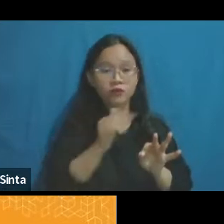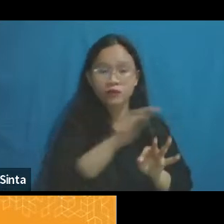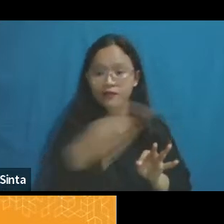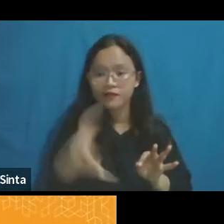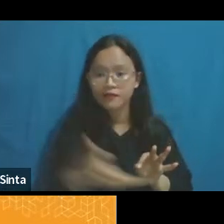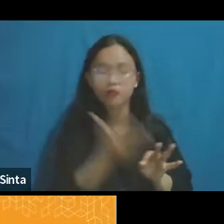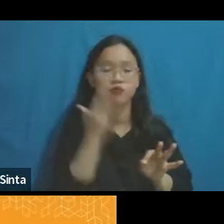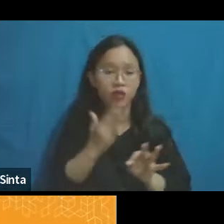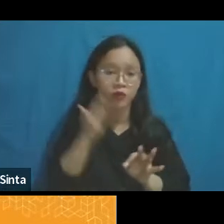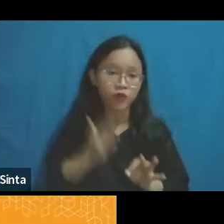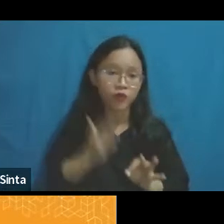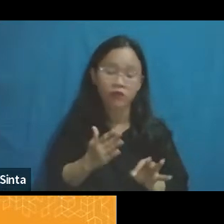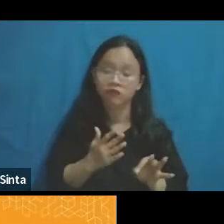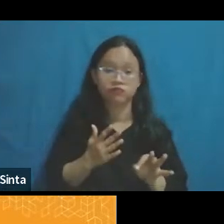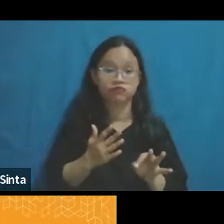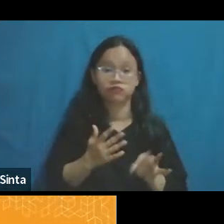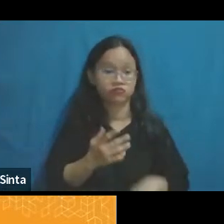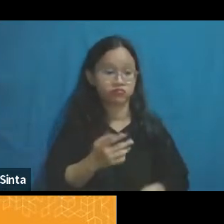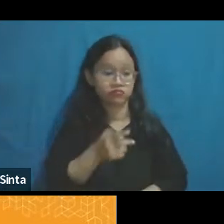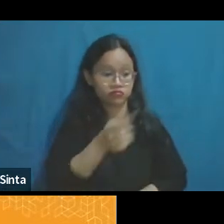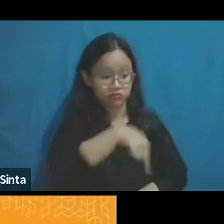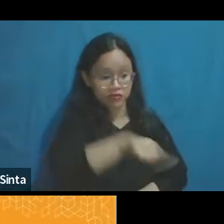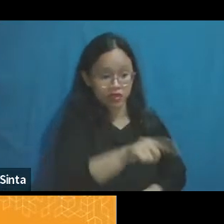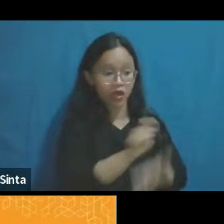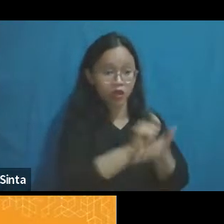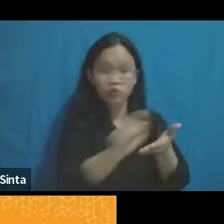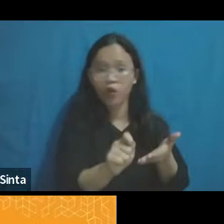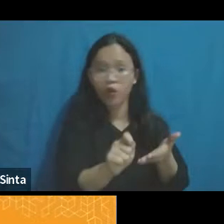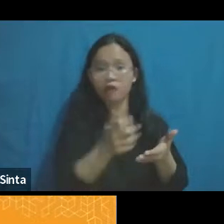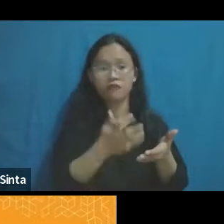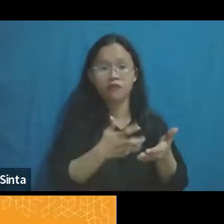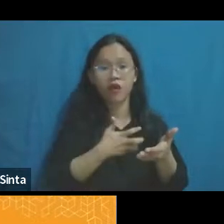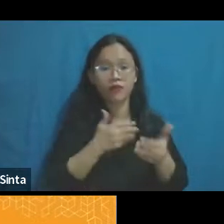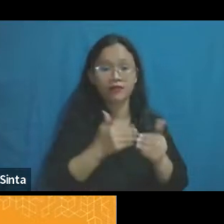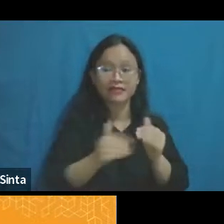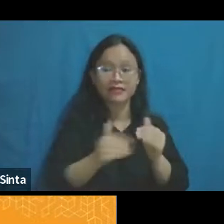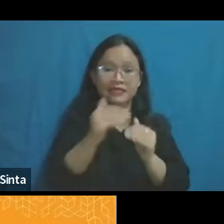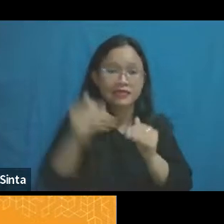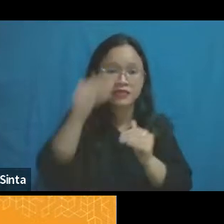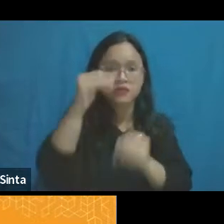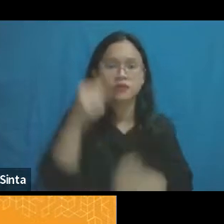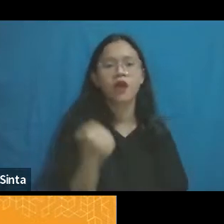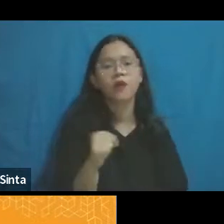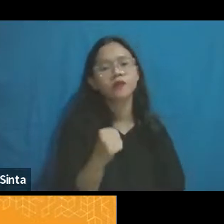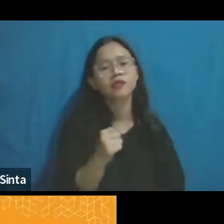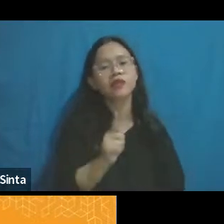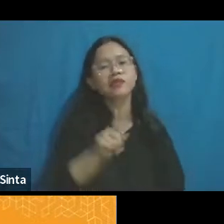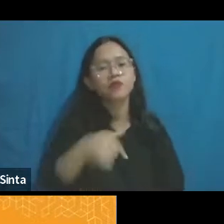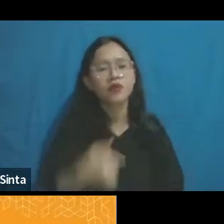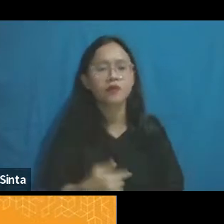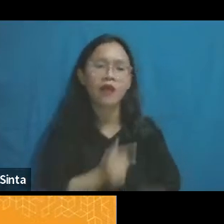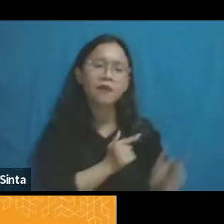continue their study because of the military operation that is happening right now. And